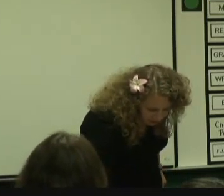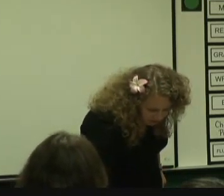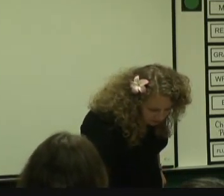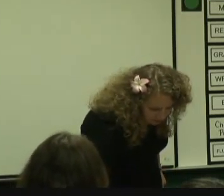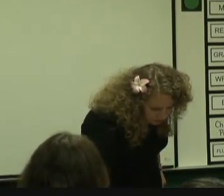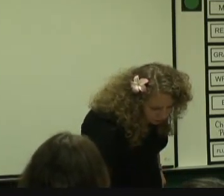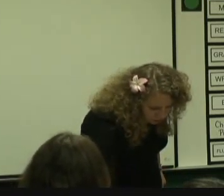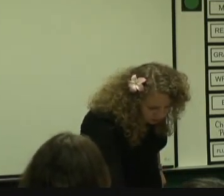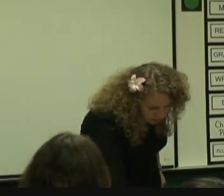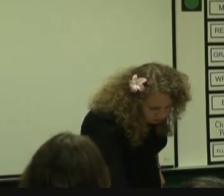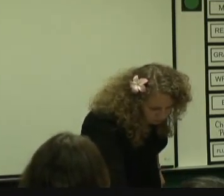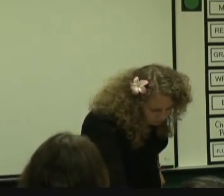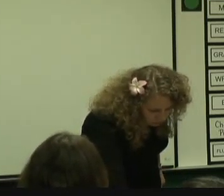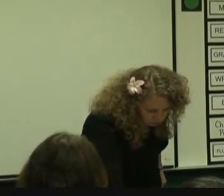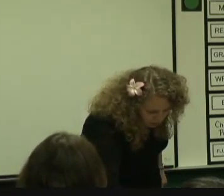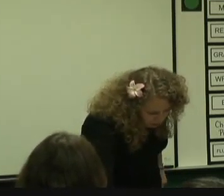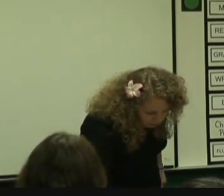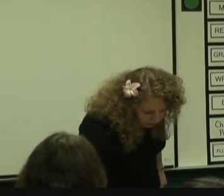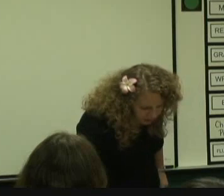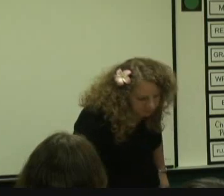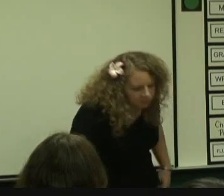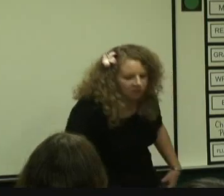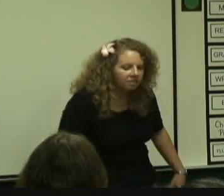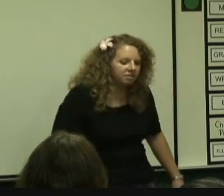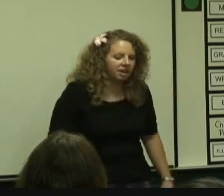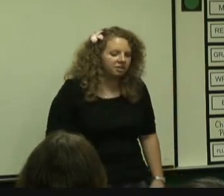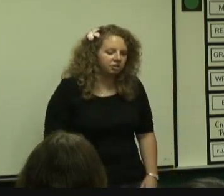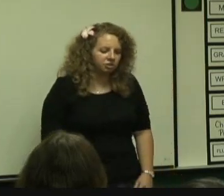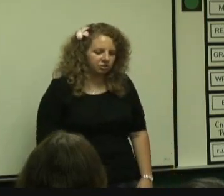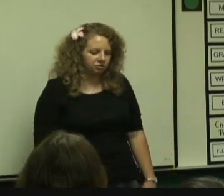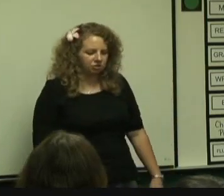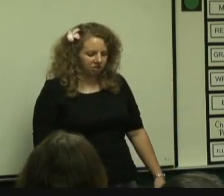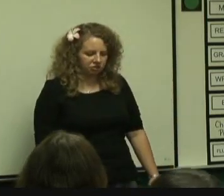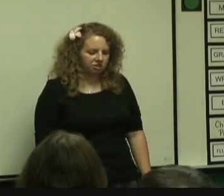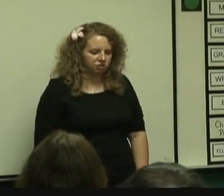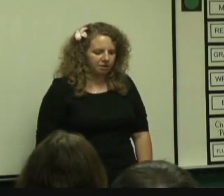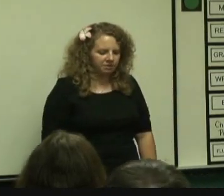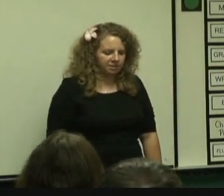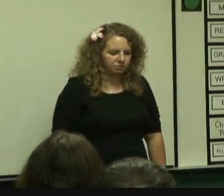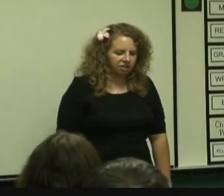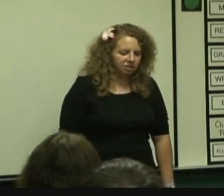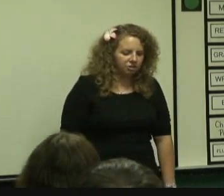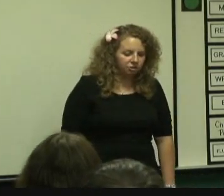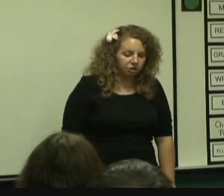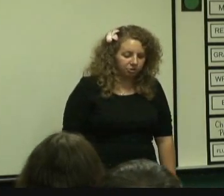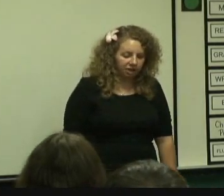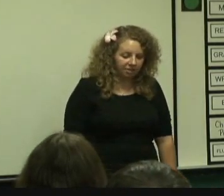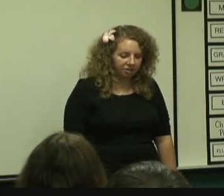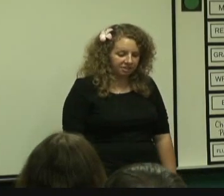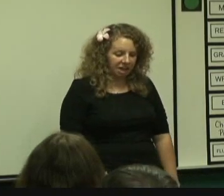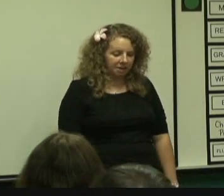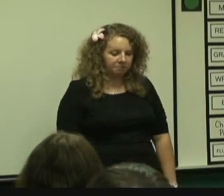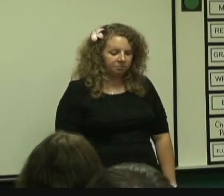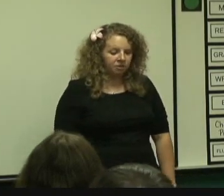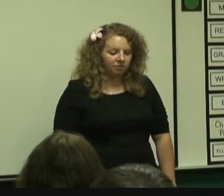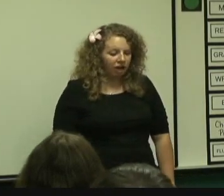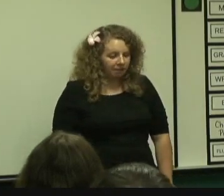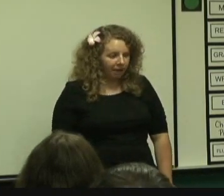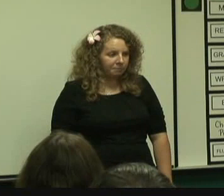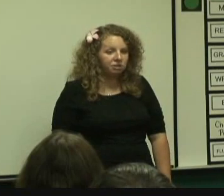adjective, so just describing one thing, then you're just describing the subject. Then you can either say, for I'm happy,